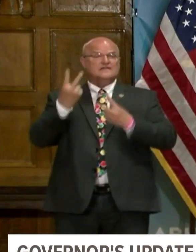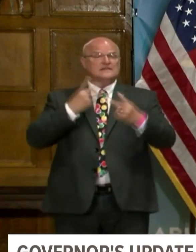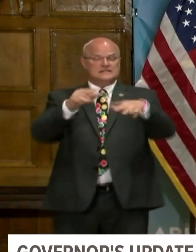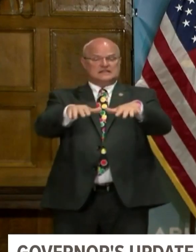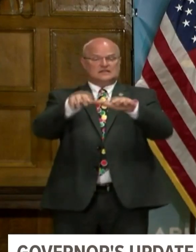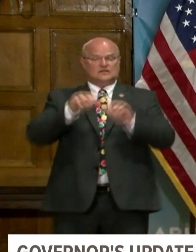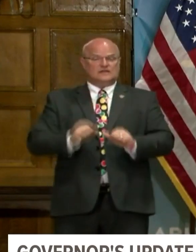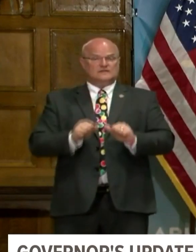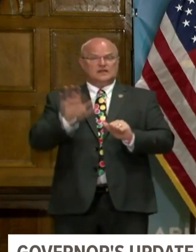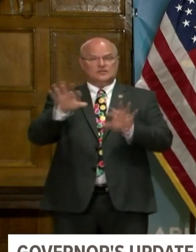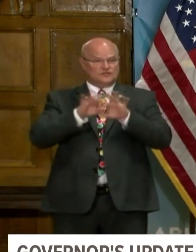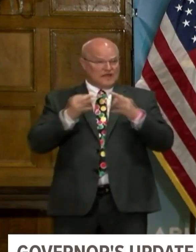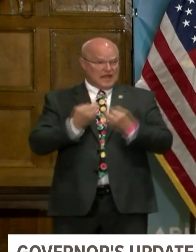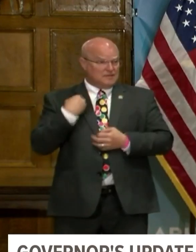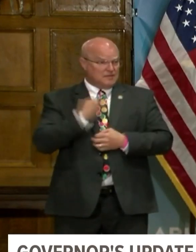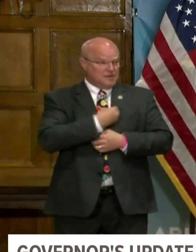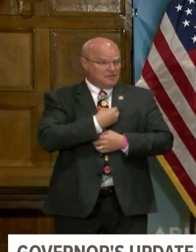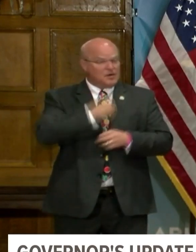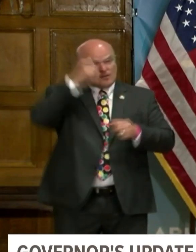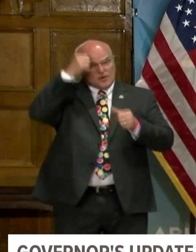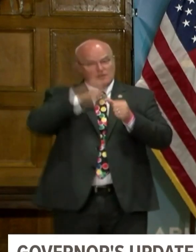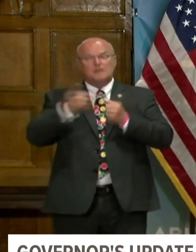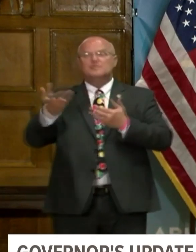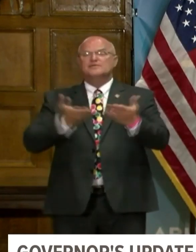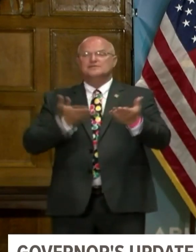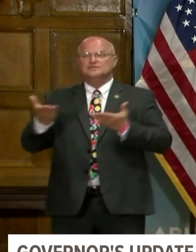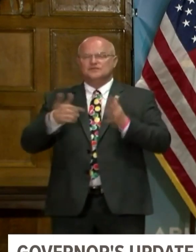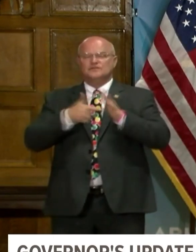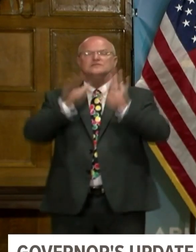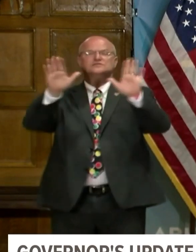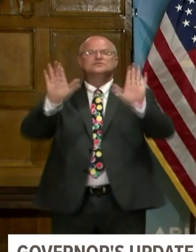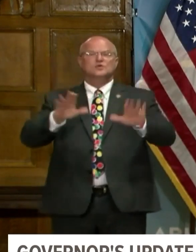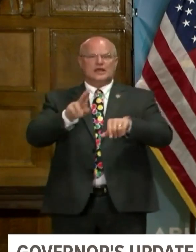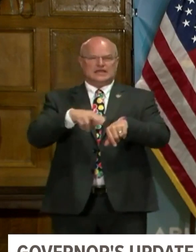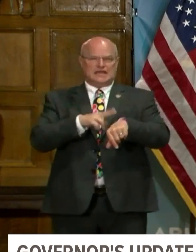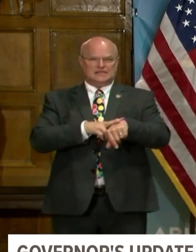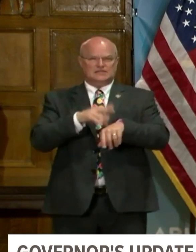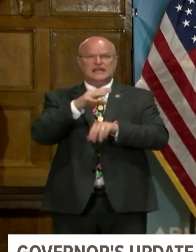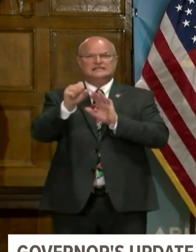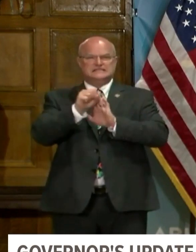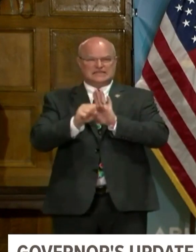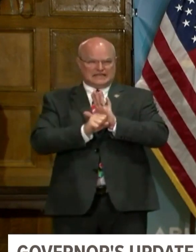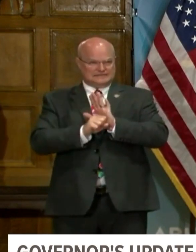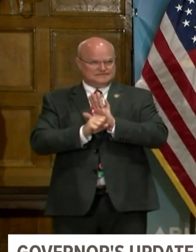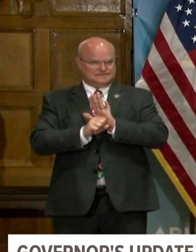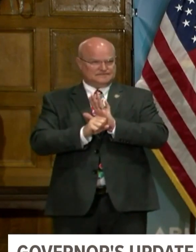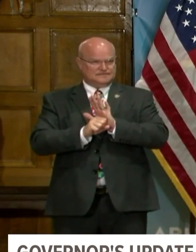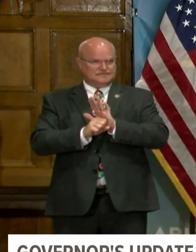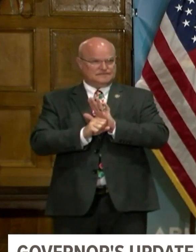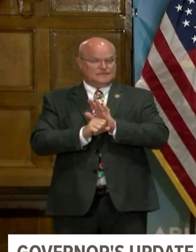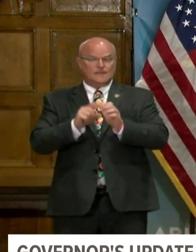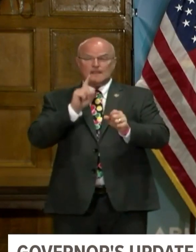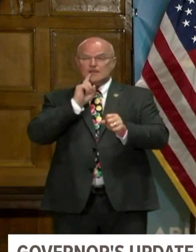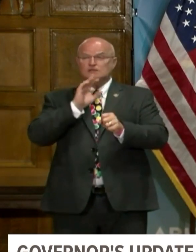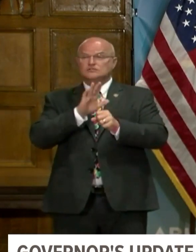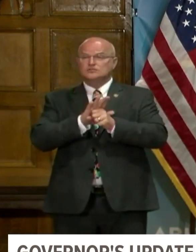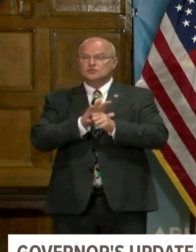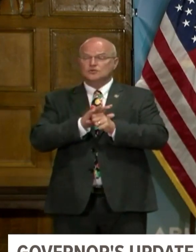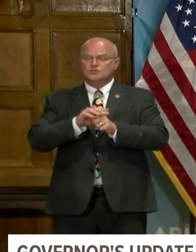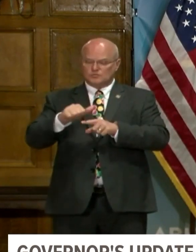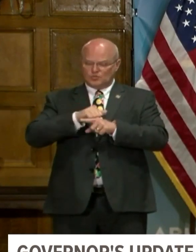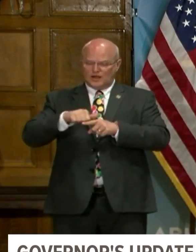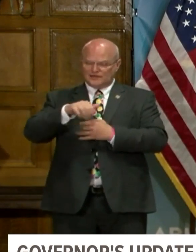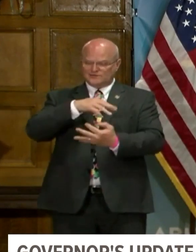the gravesite of your loved one and remember their service to this great nation and state. Ensure we practice